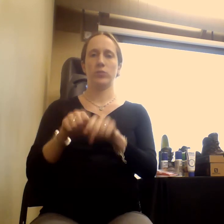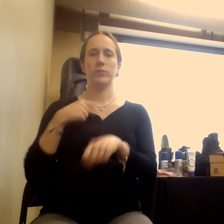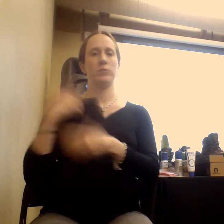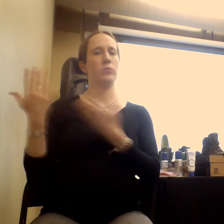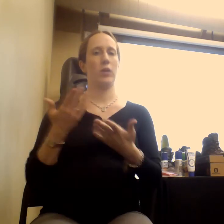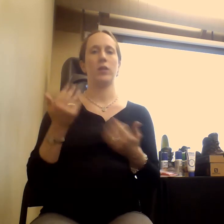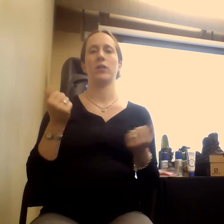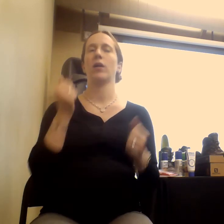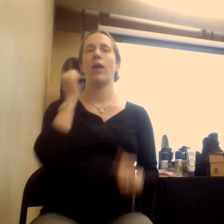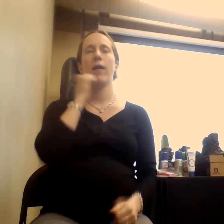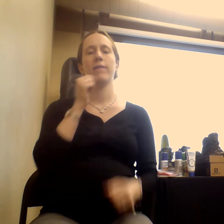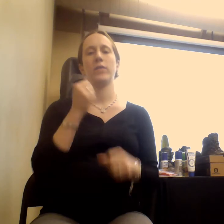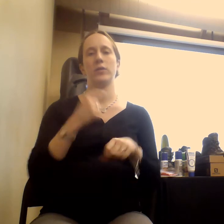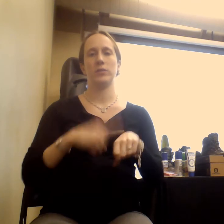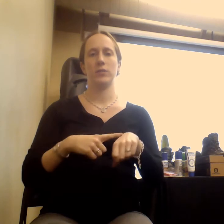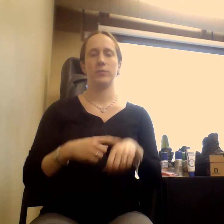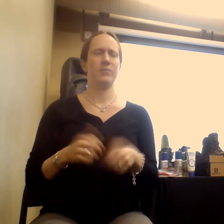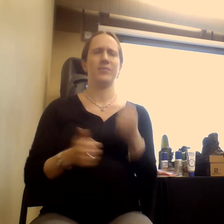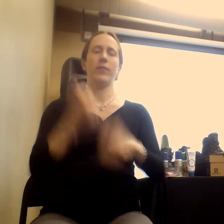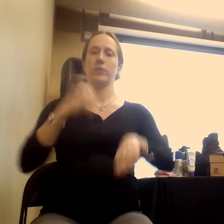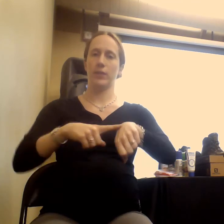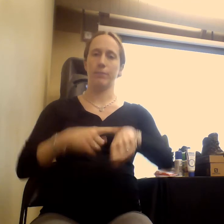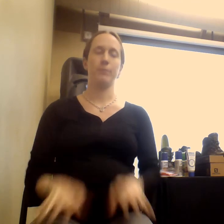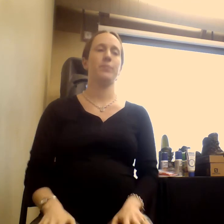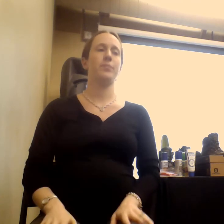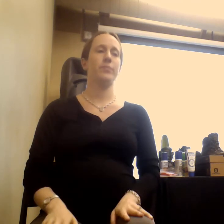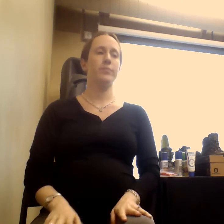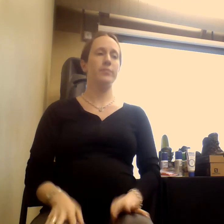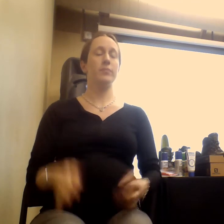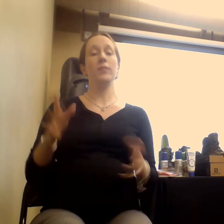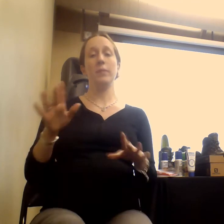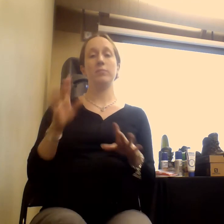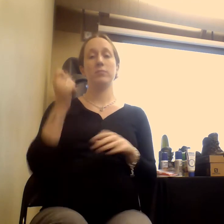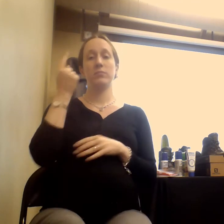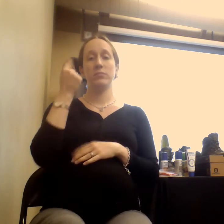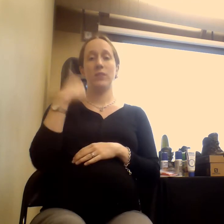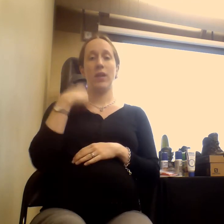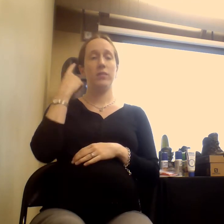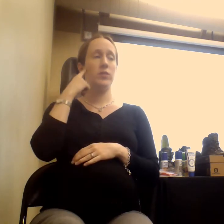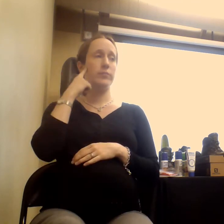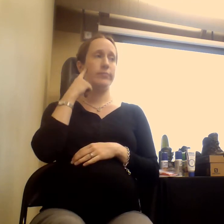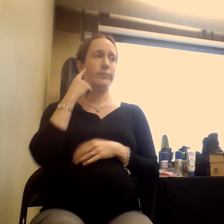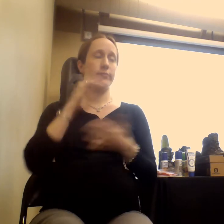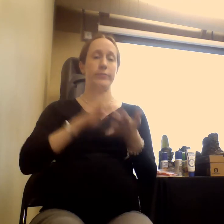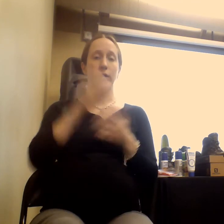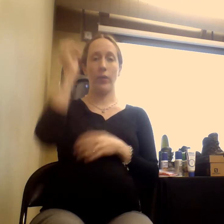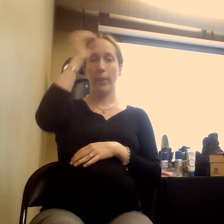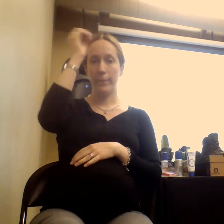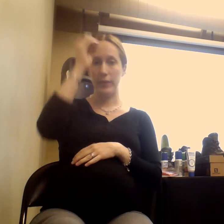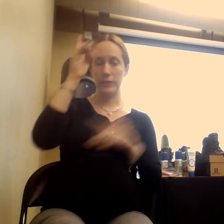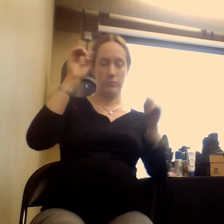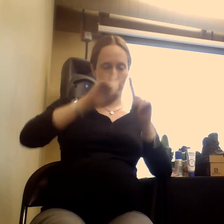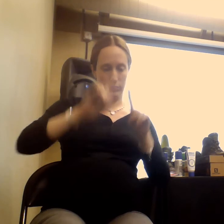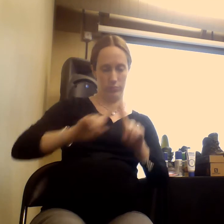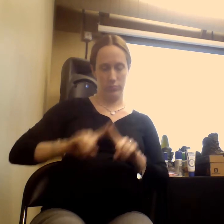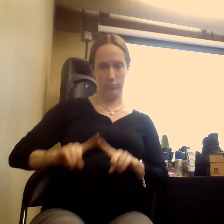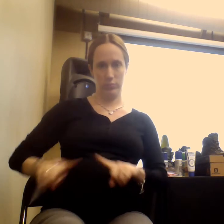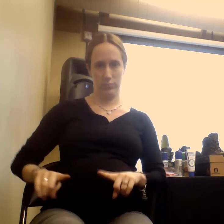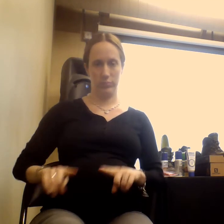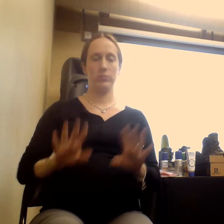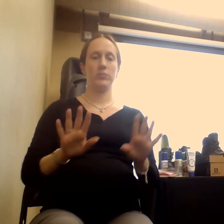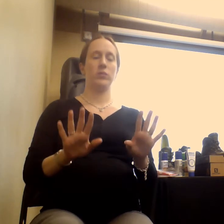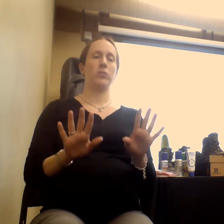or not you want to pop them or not is up to you. I've heard medical opinions both ways. If you do, make sure you learn the proper technique.